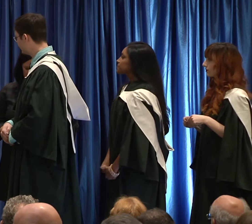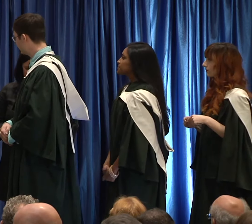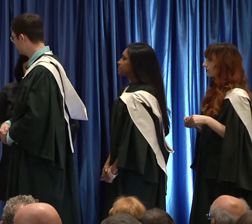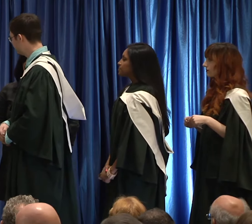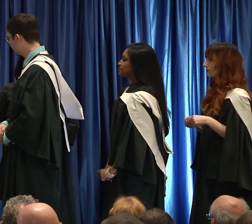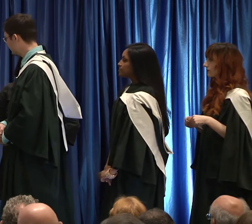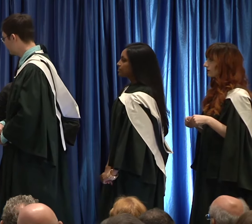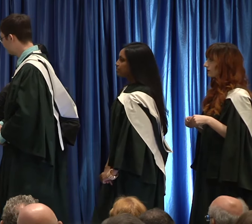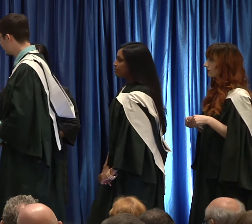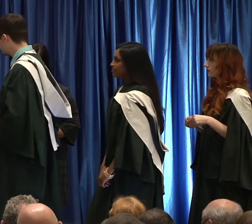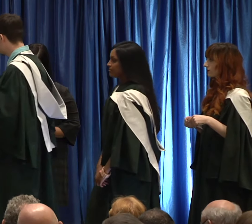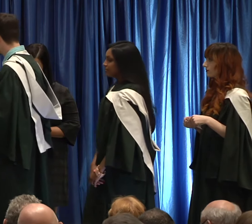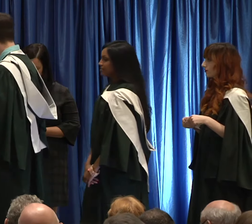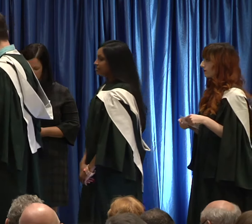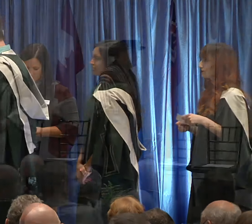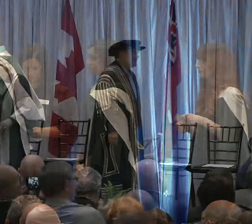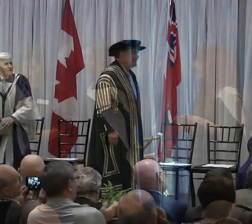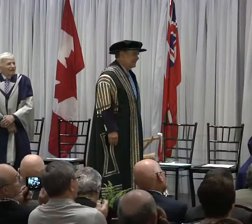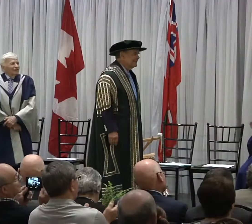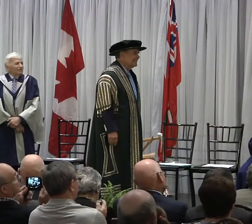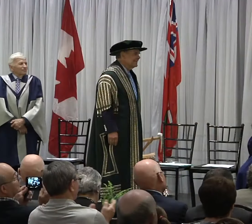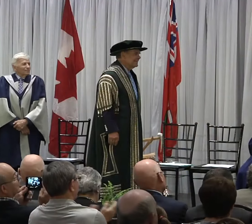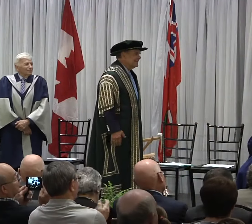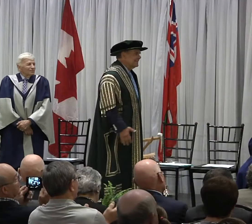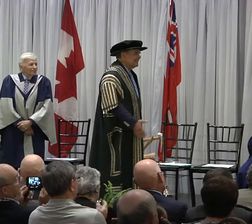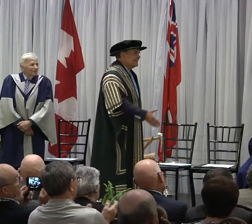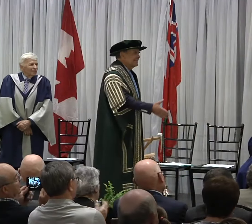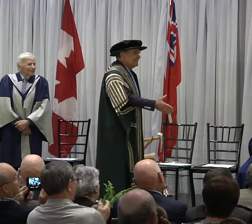Nicholas Krasanik.